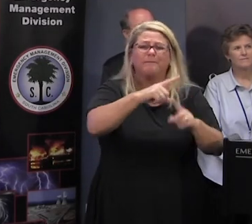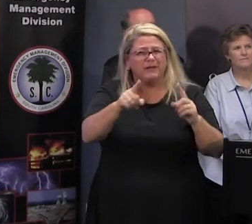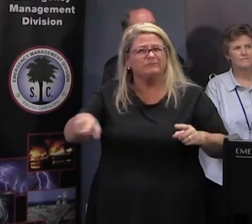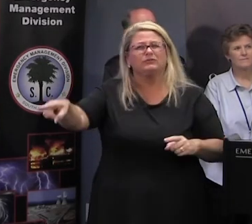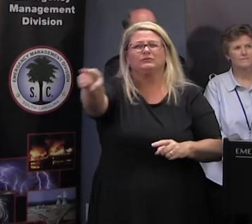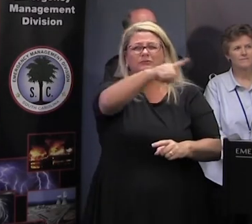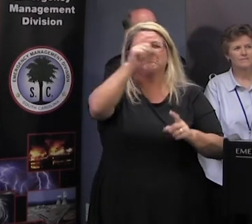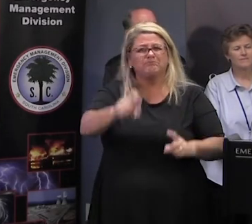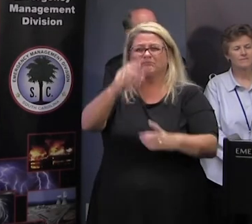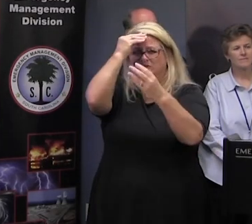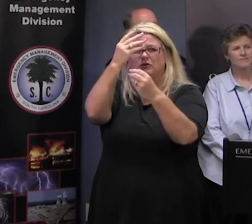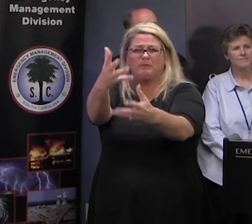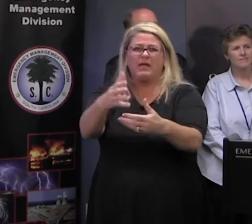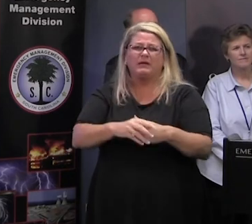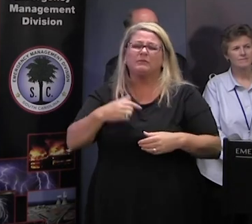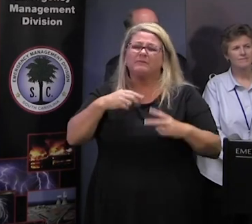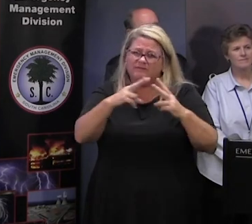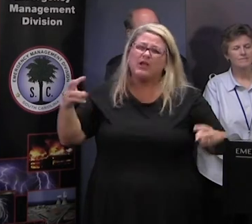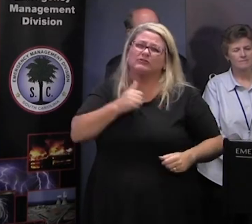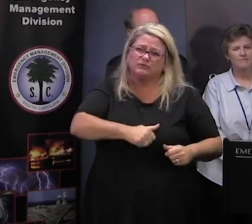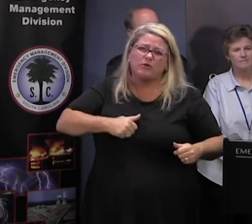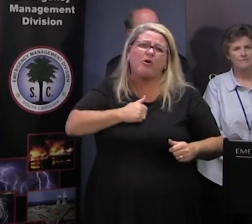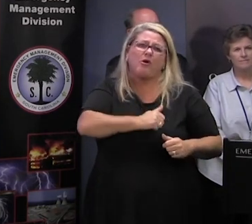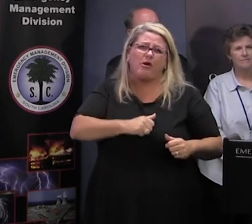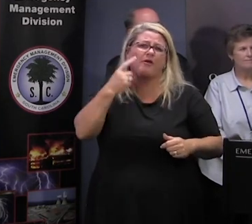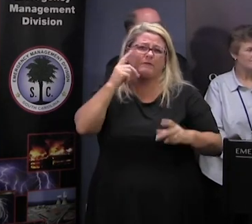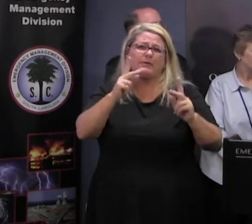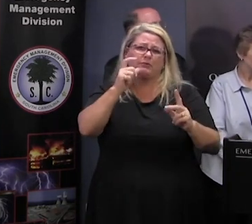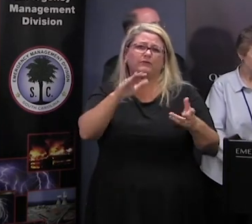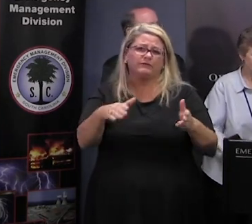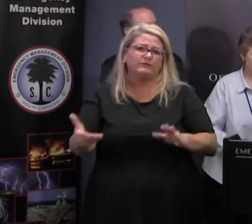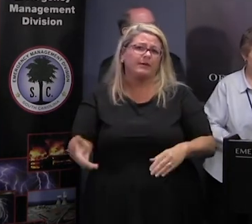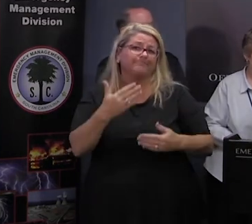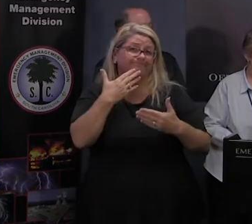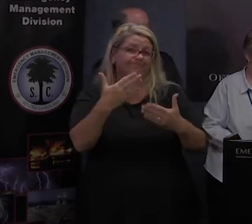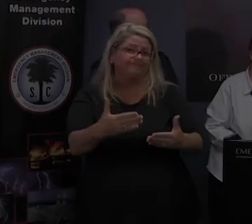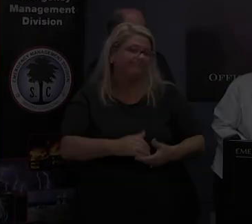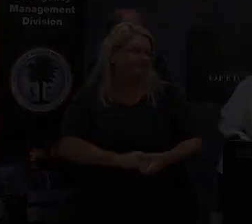are suffering losses and particularly lives. Thank you. Thank you.